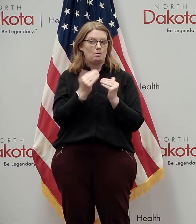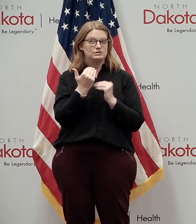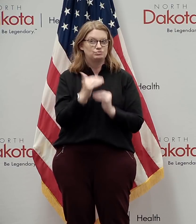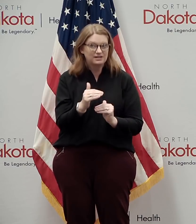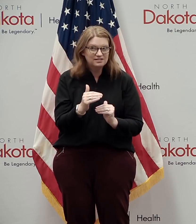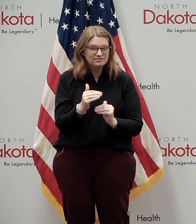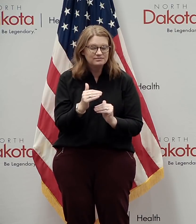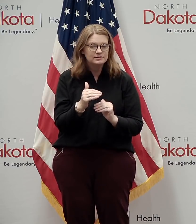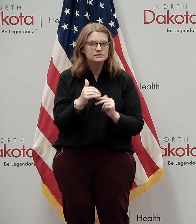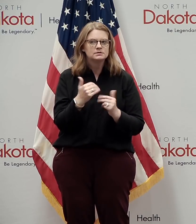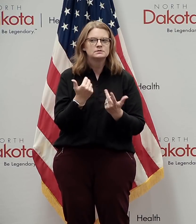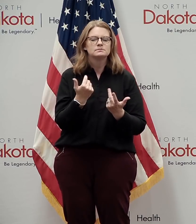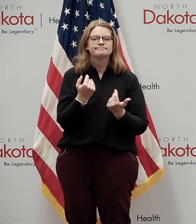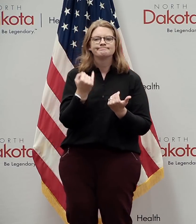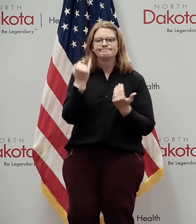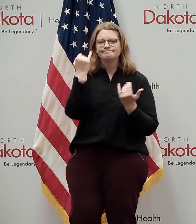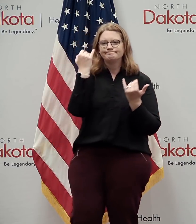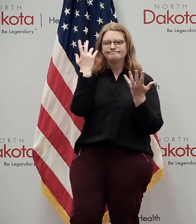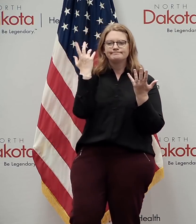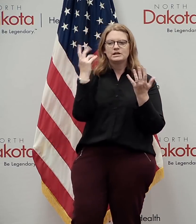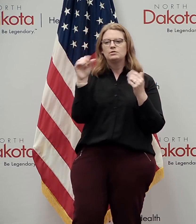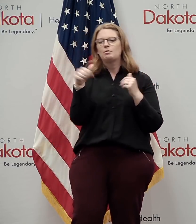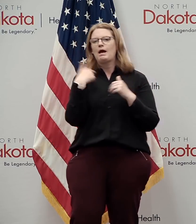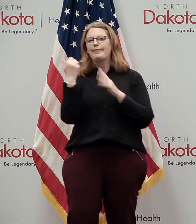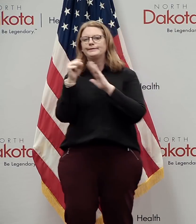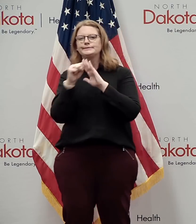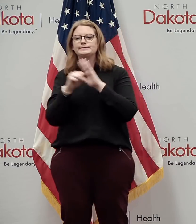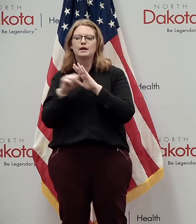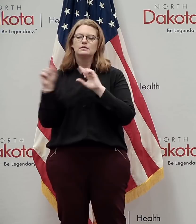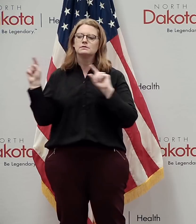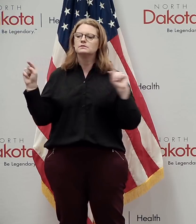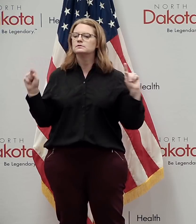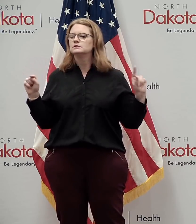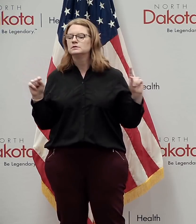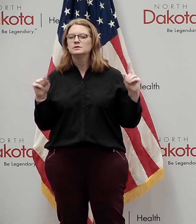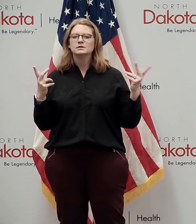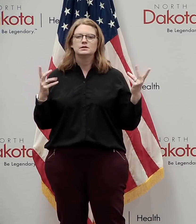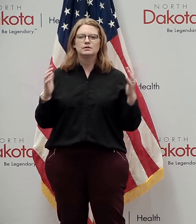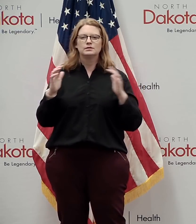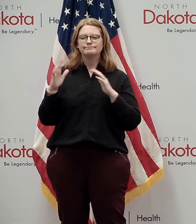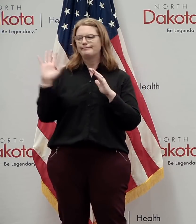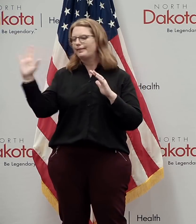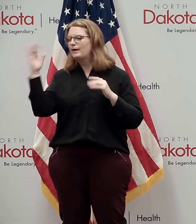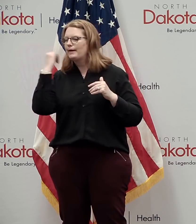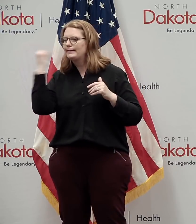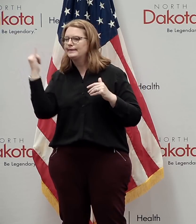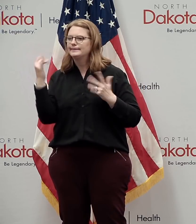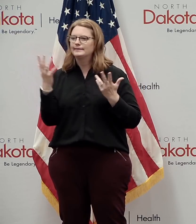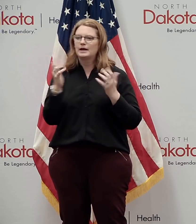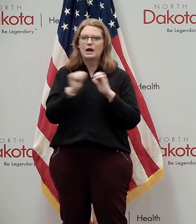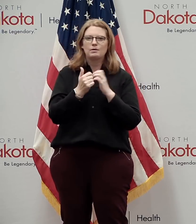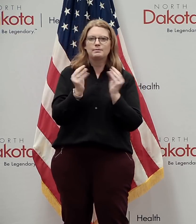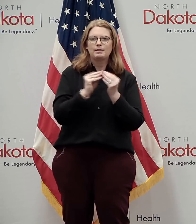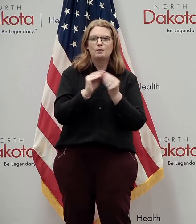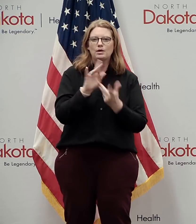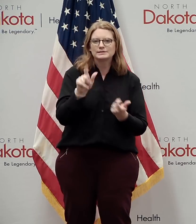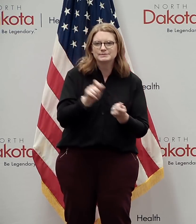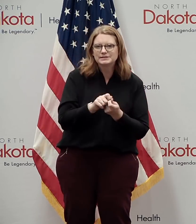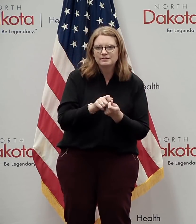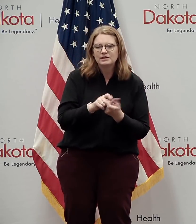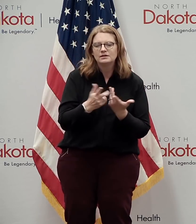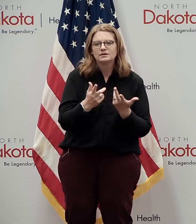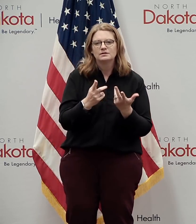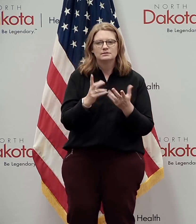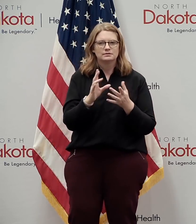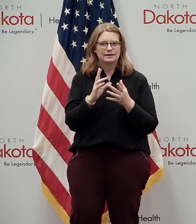again, what ideas can we take from other states that would even be more targeted? Or what are the ideas that people could do at the city level as